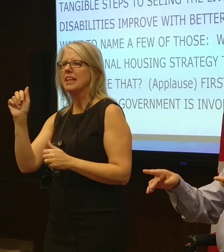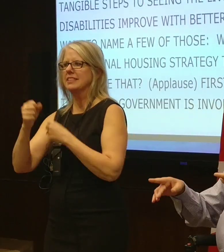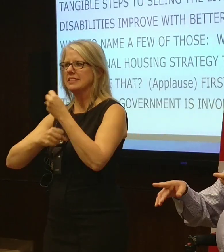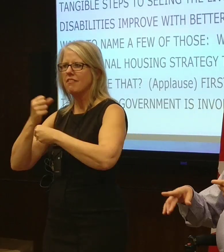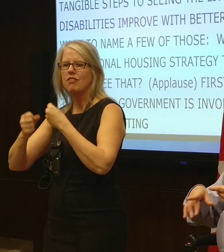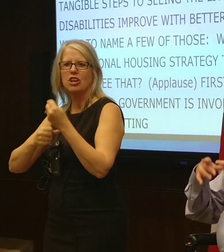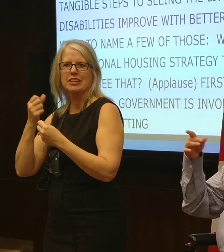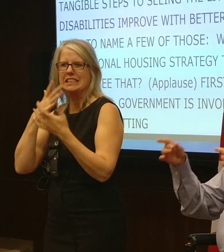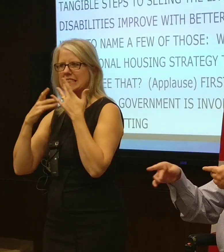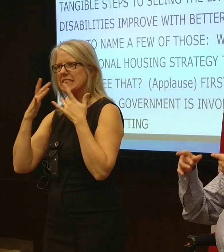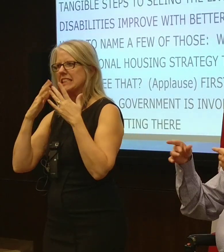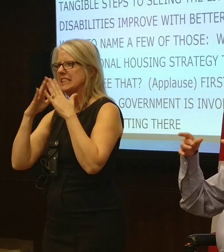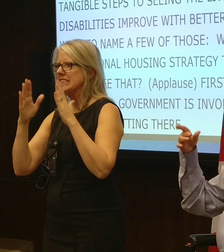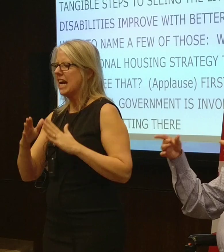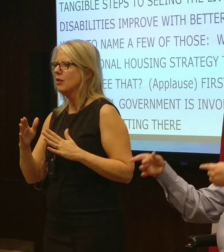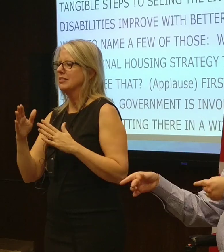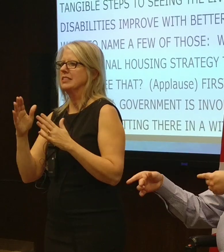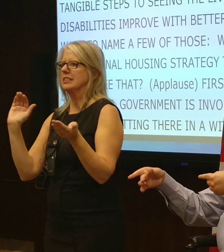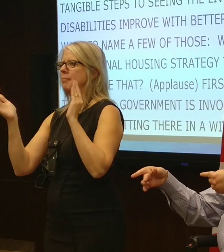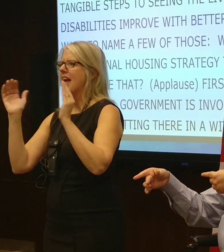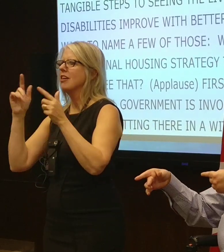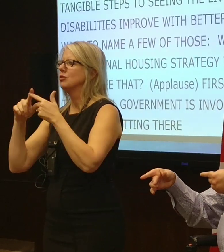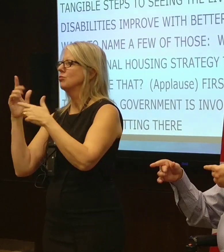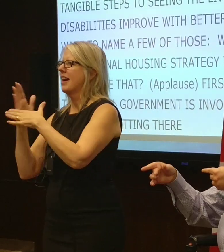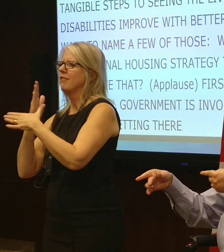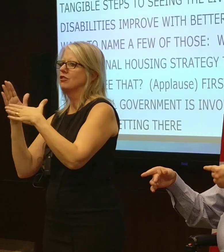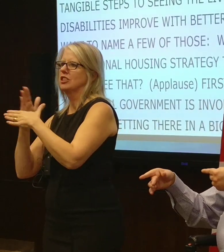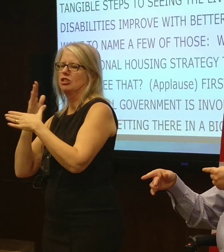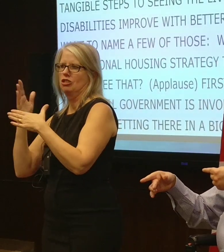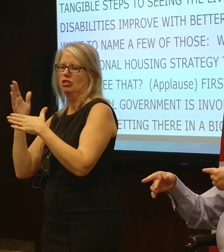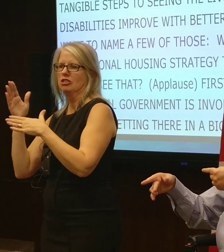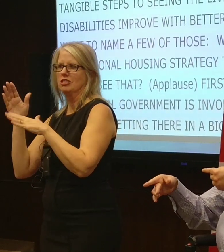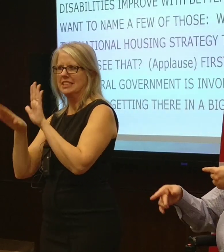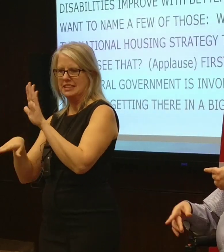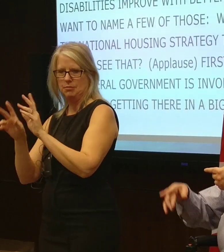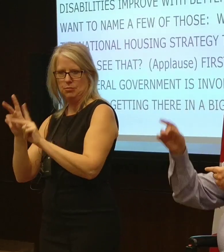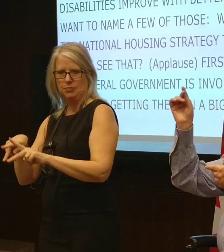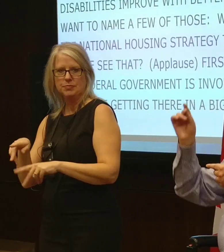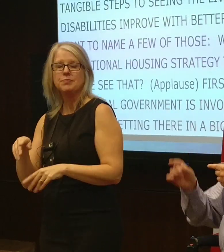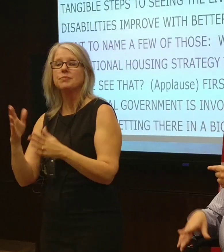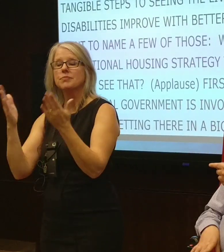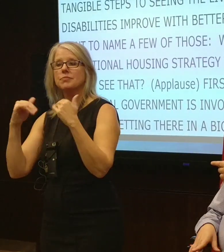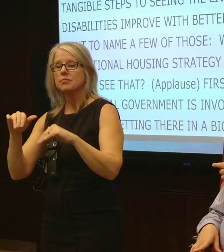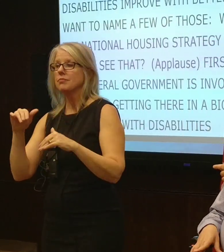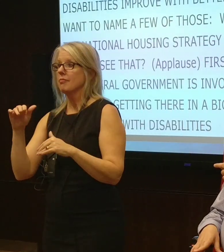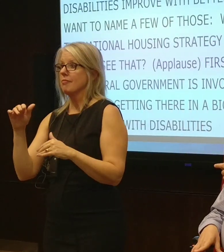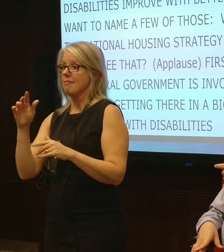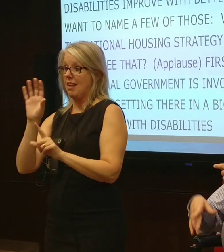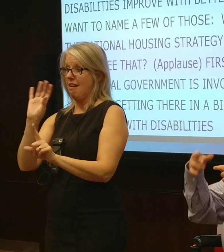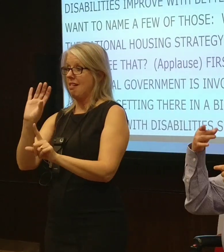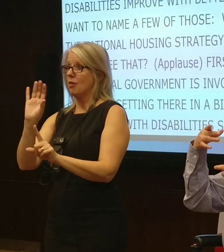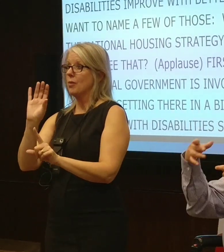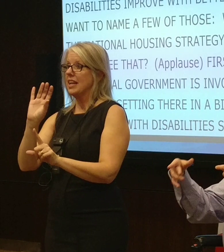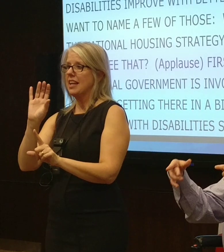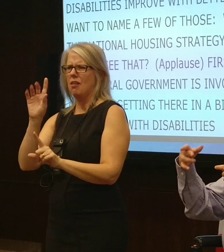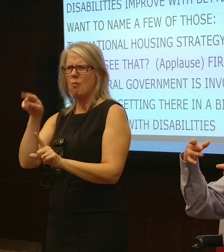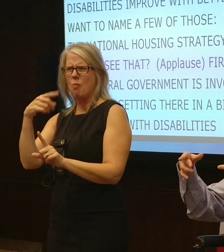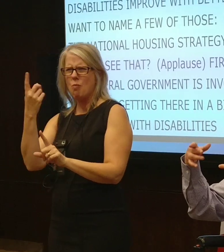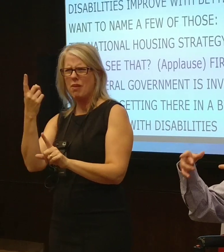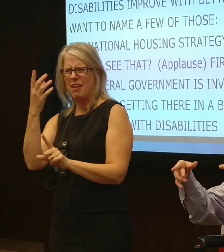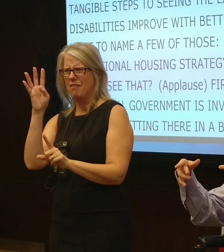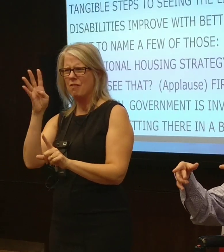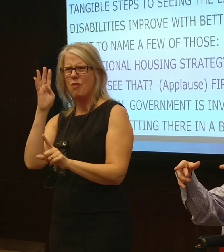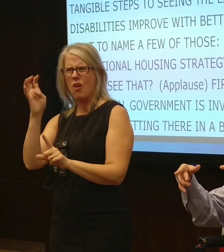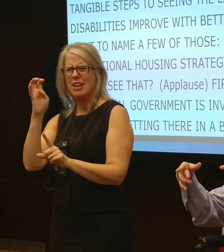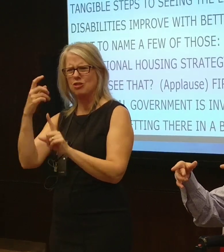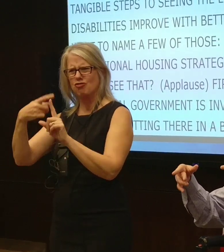suffer housing shortages at greater rates than the average citizen. In fact, in Calgary, there's only